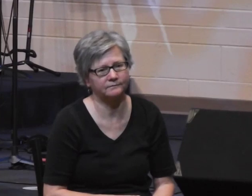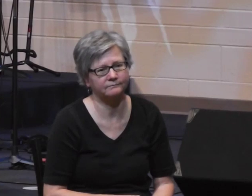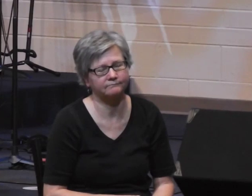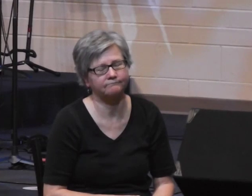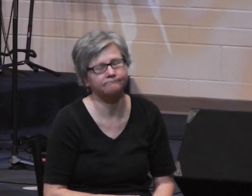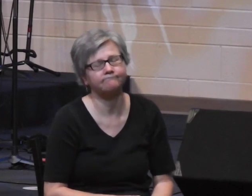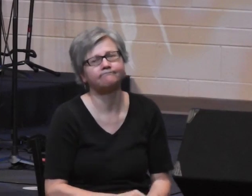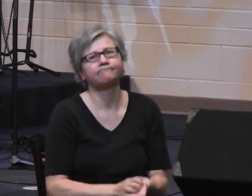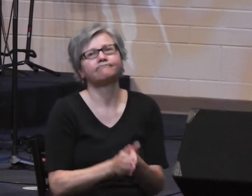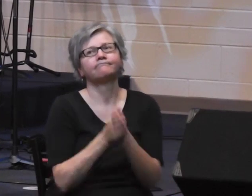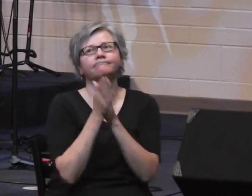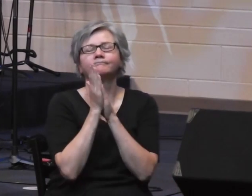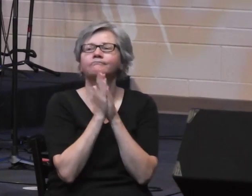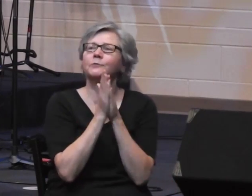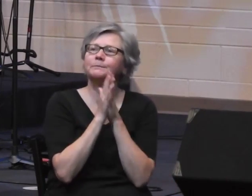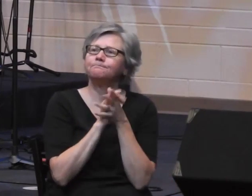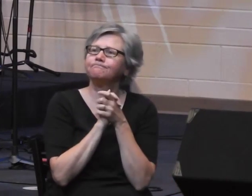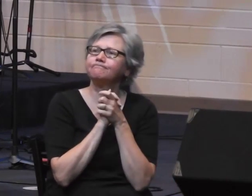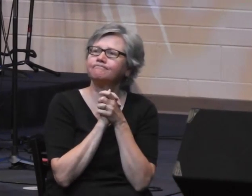Let's pray. God,